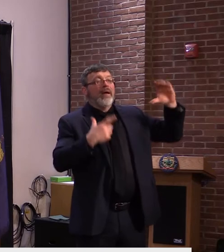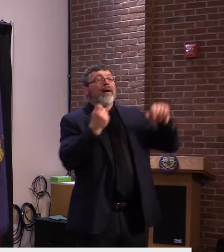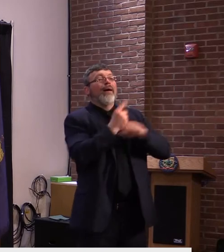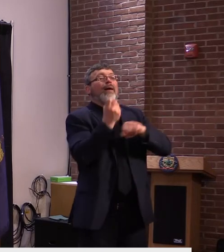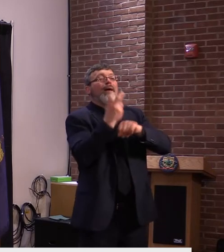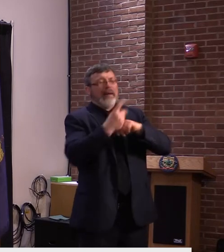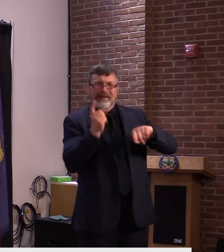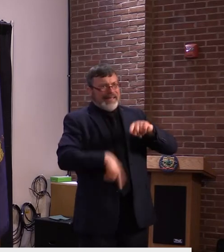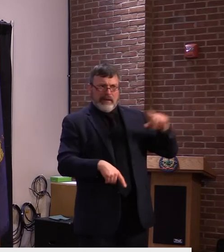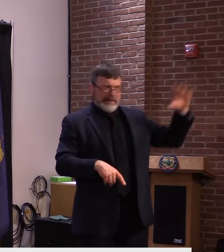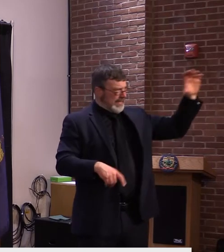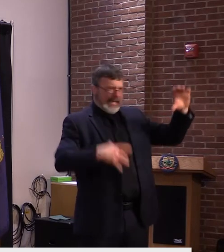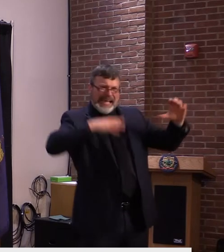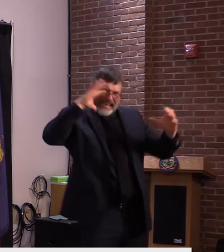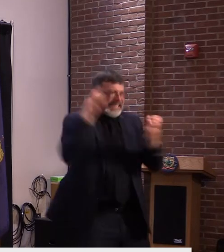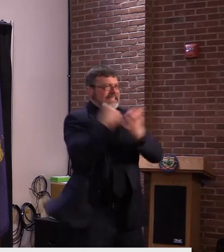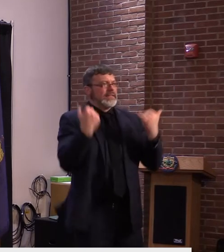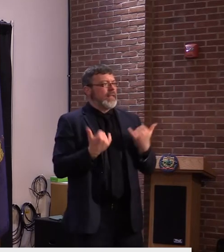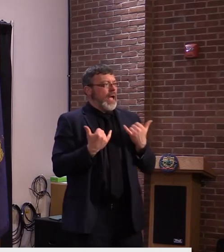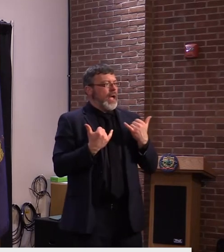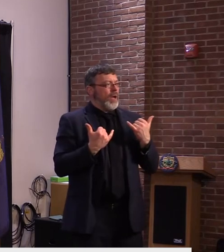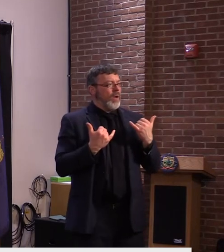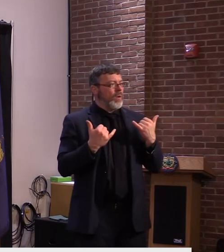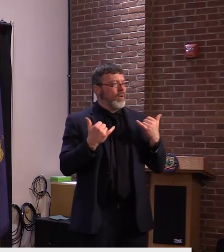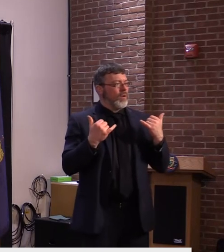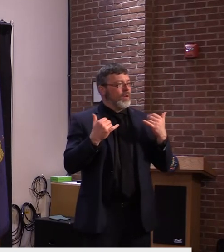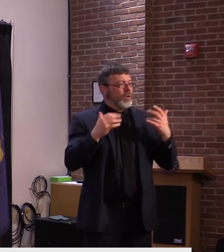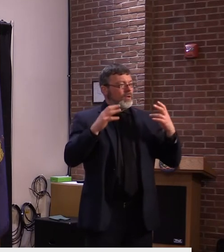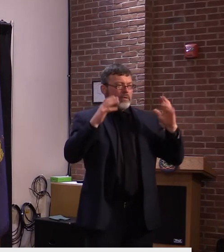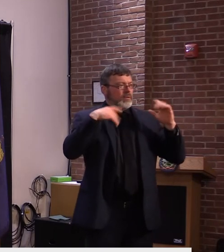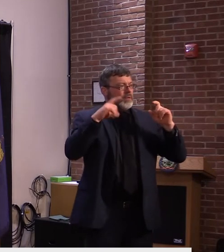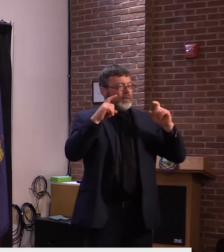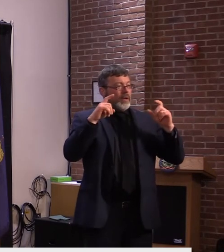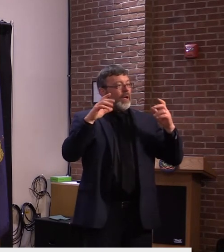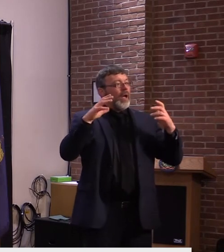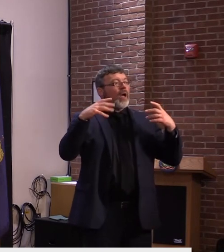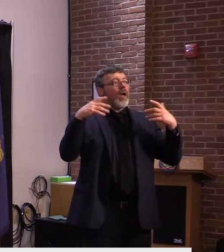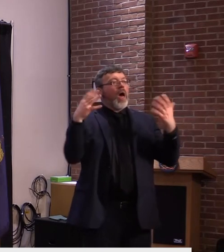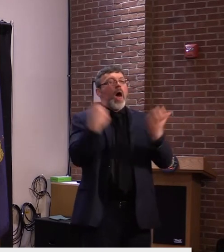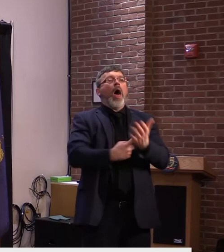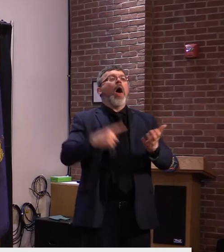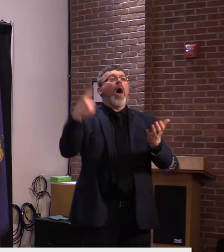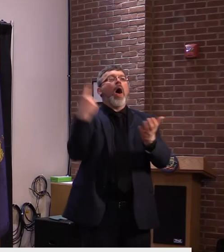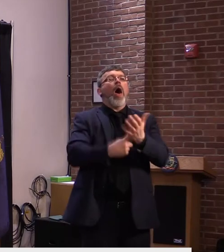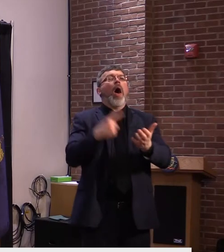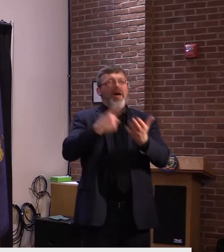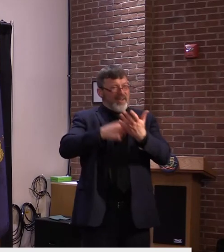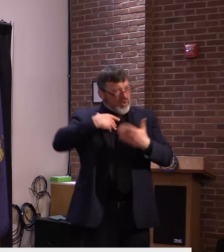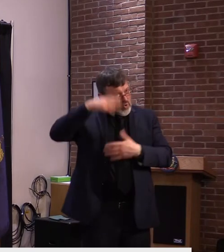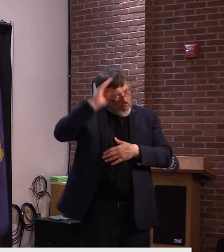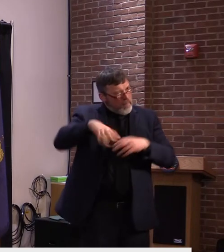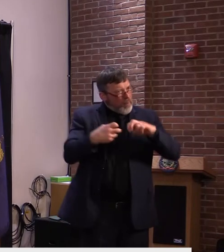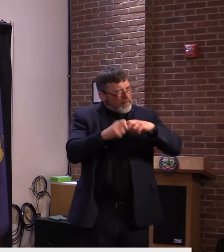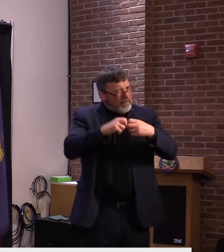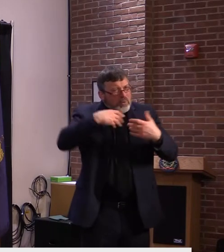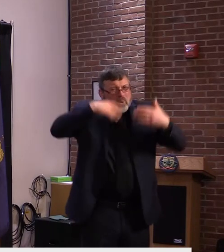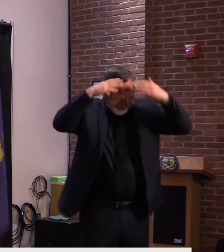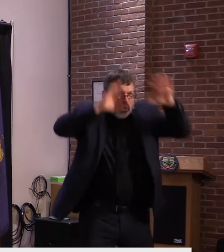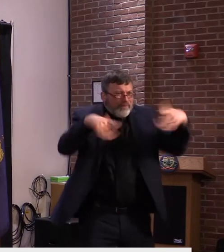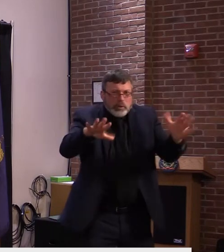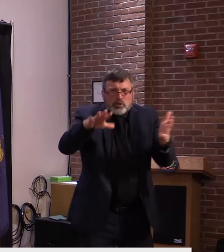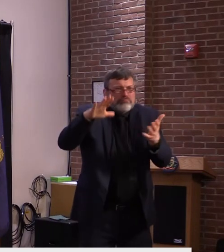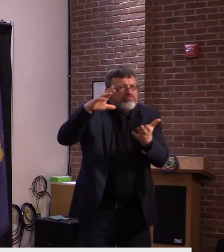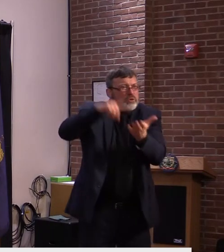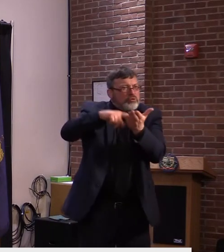the mark, because our conversation about cell service coverage in Vermont has been stymied for a very long time by